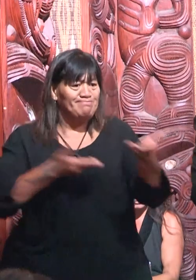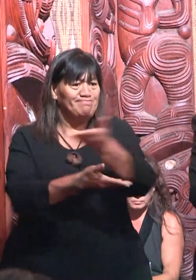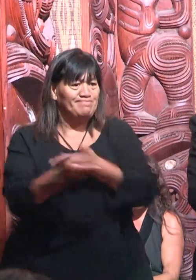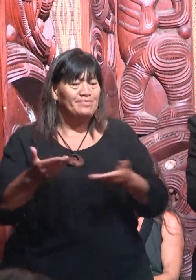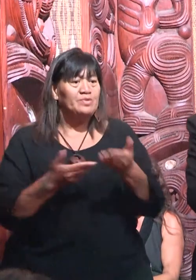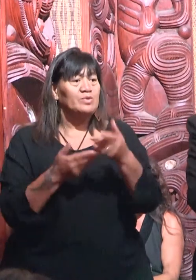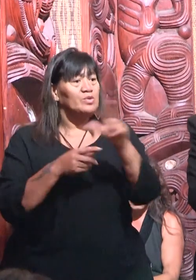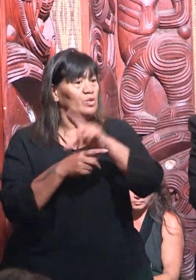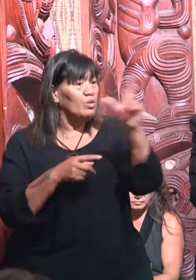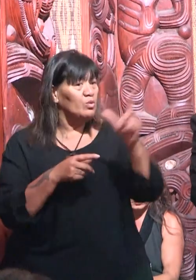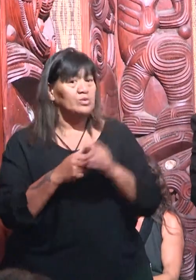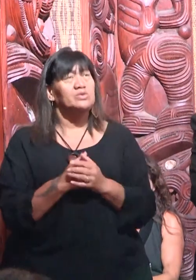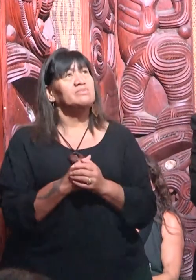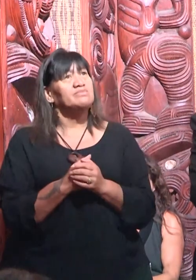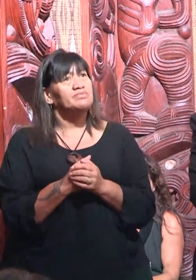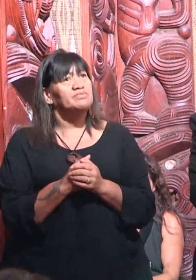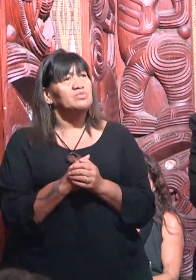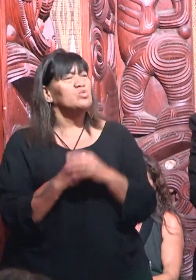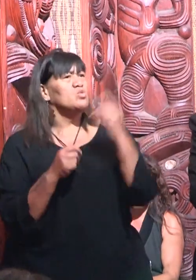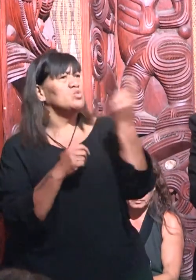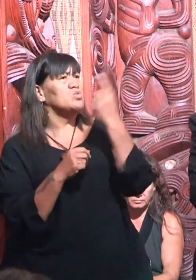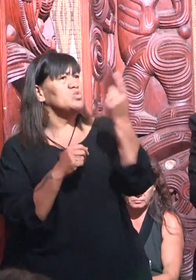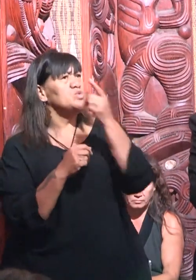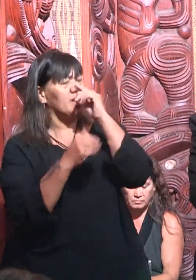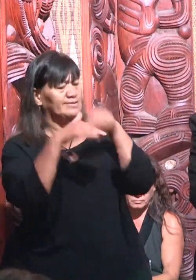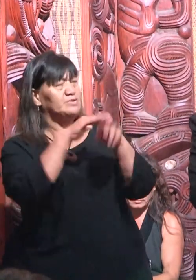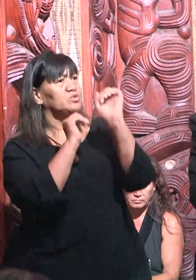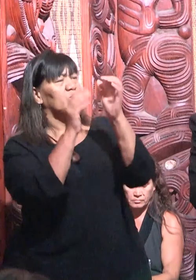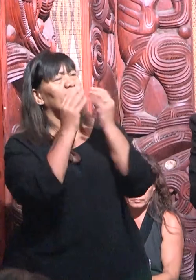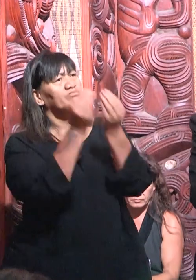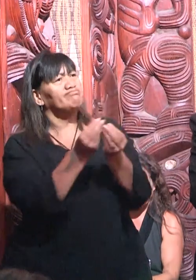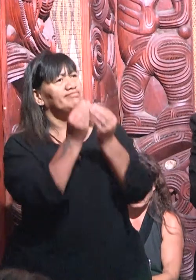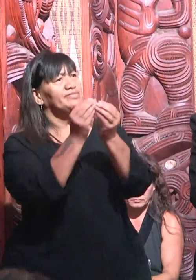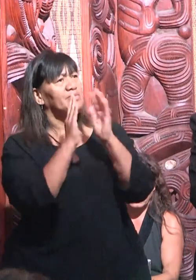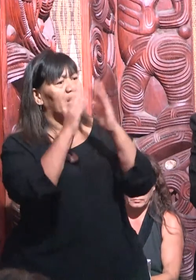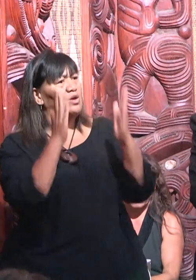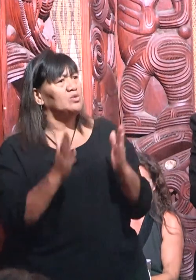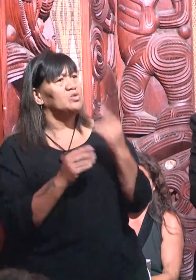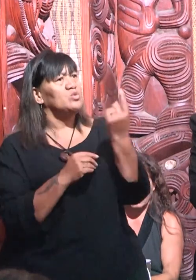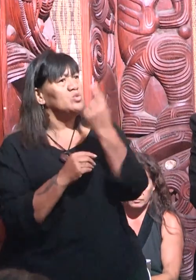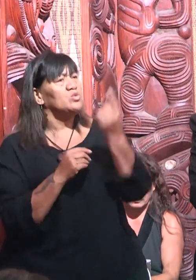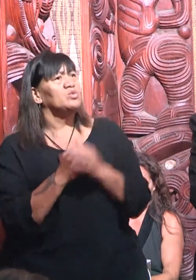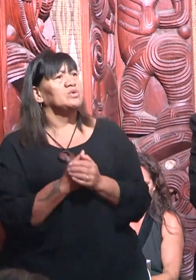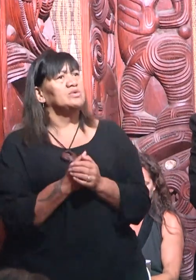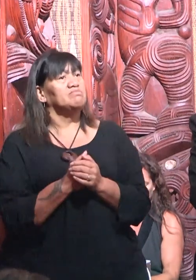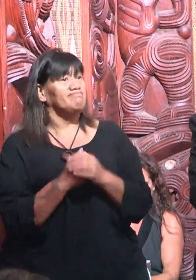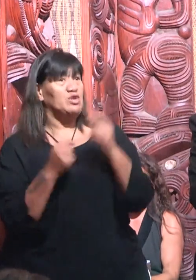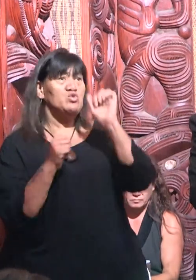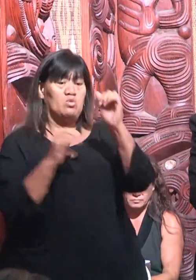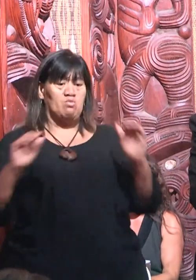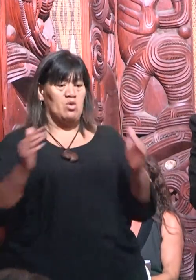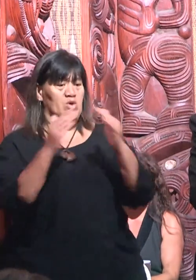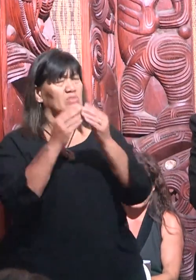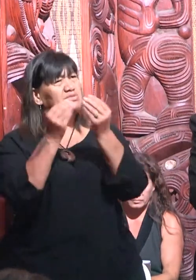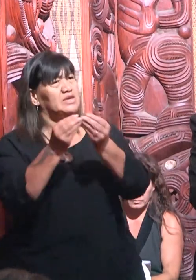E ihoa, ko wai te tomo ki tō whare tapu, ko wai hoki e piki ki tō maunga